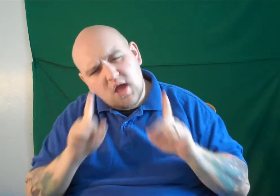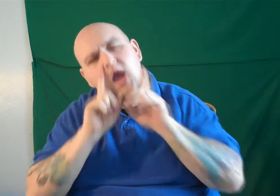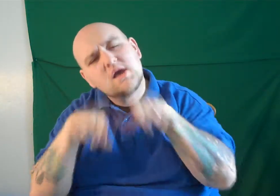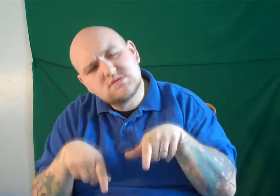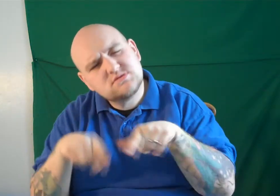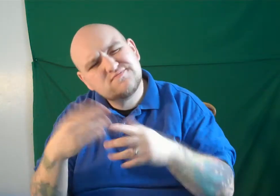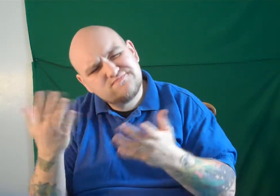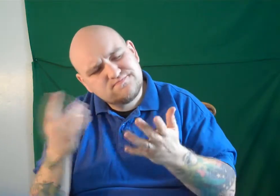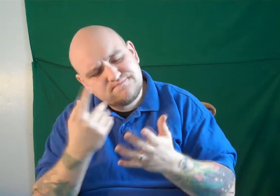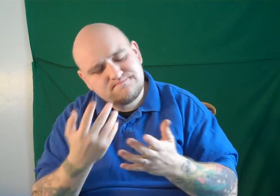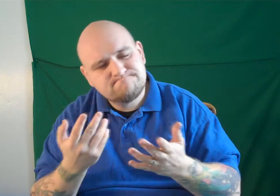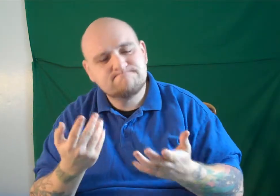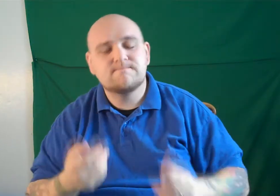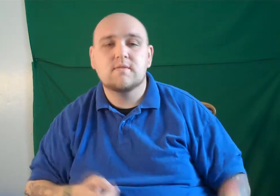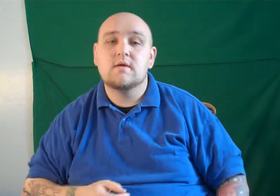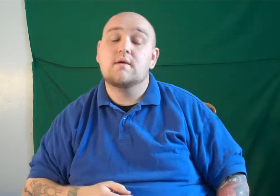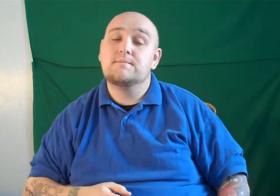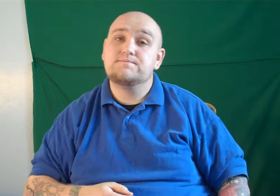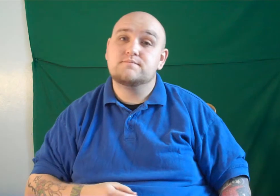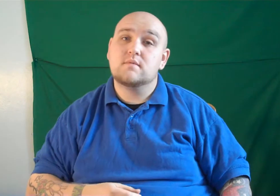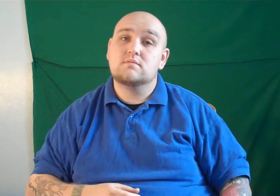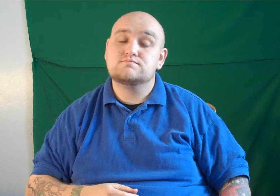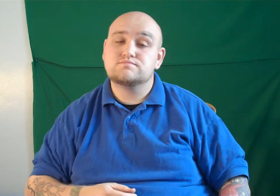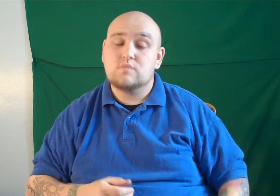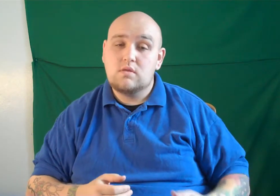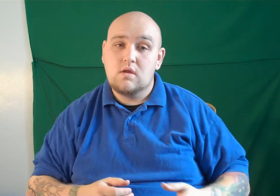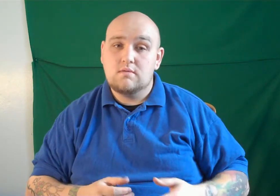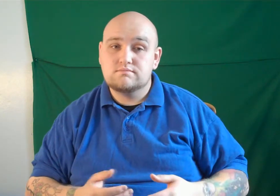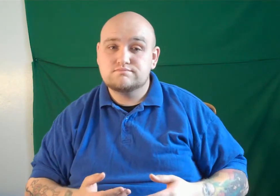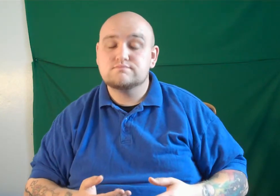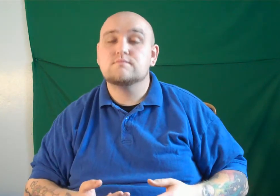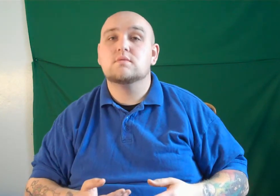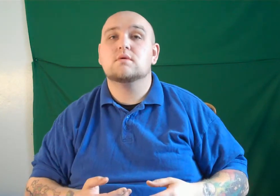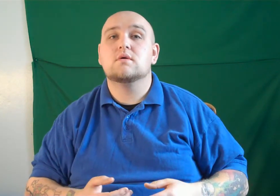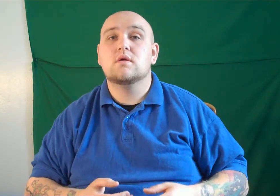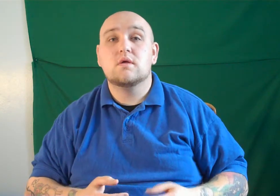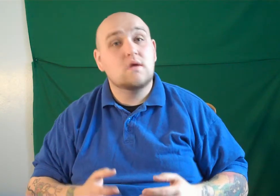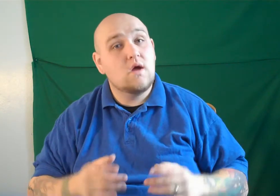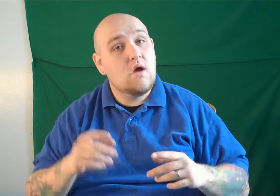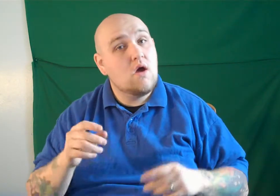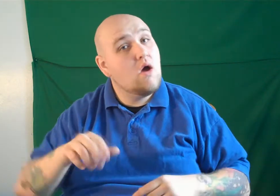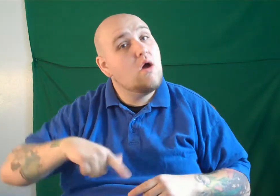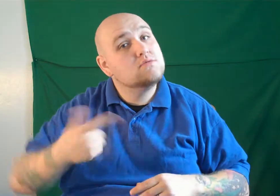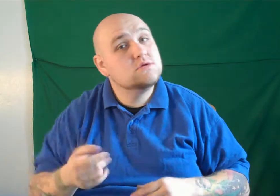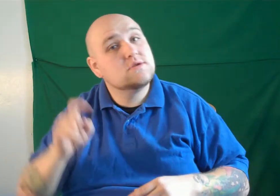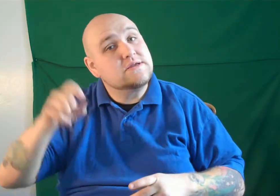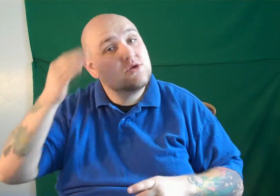Along with knowledge, they're going to want to see skills in recognizing the impact of personal values and professional